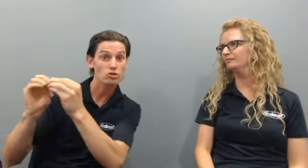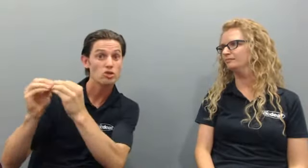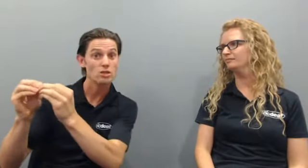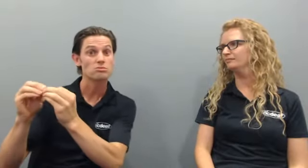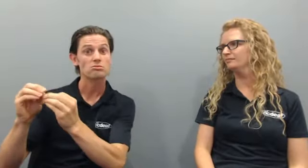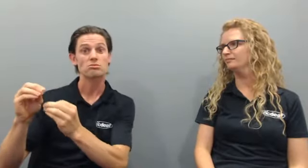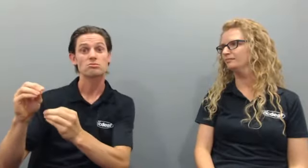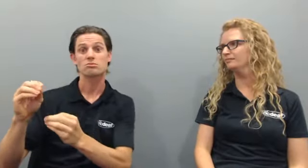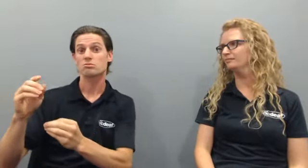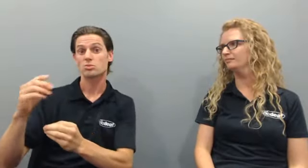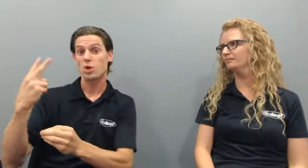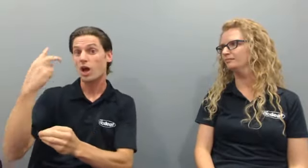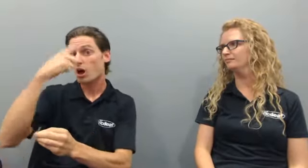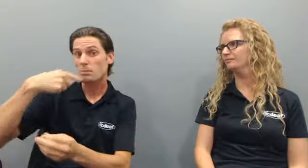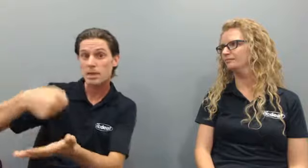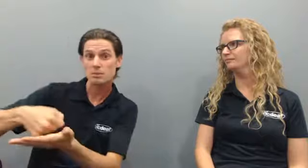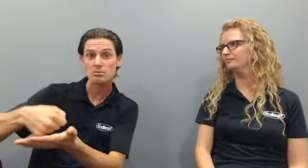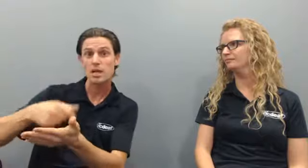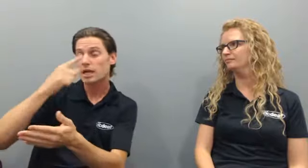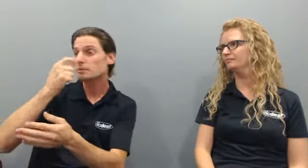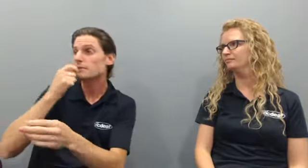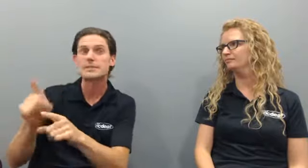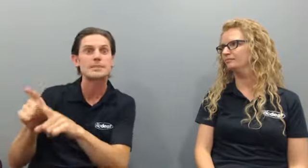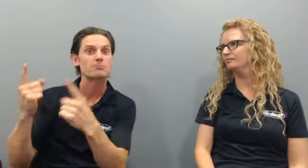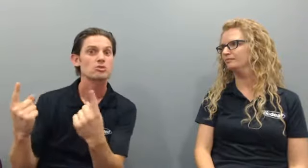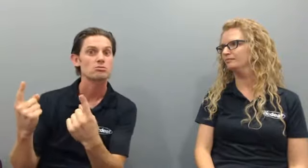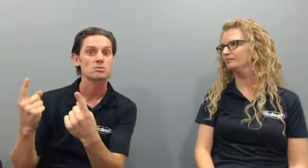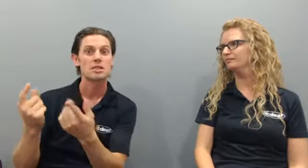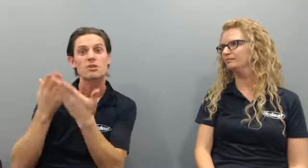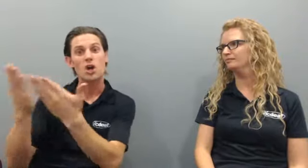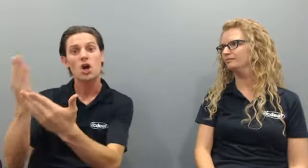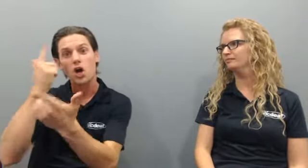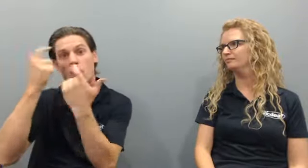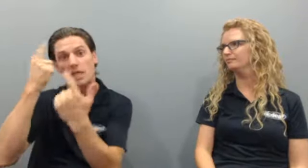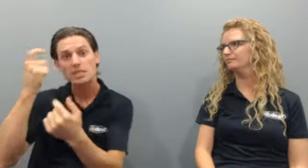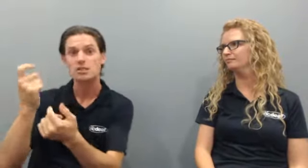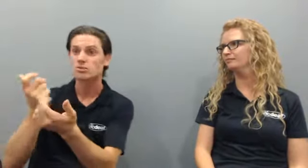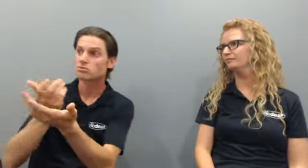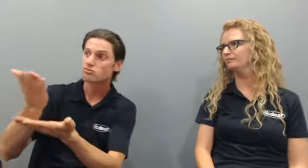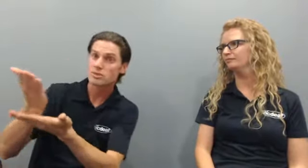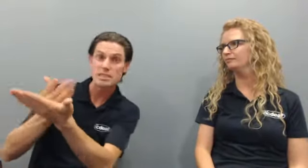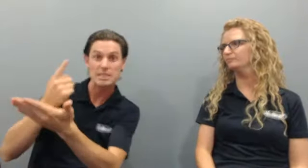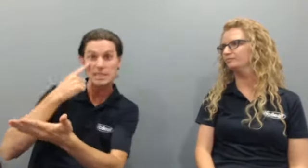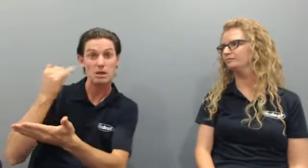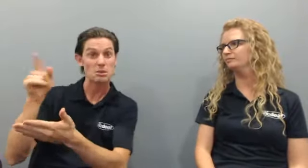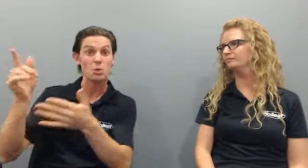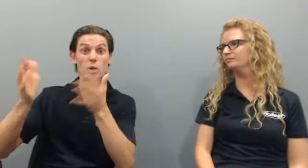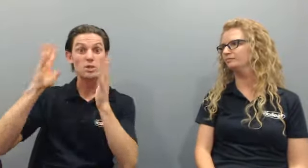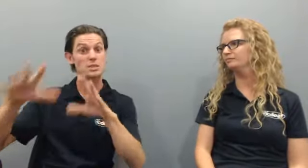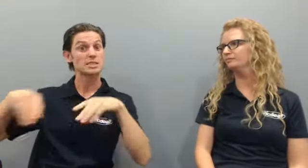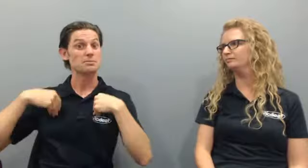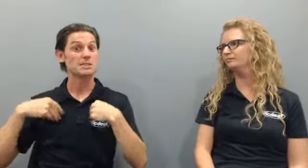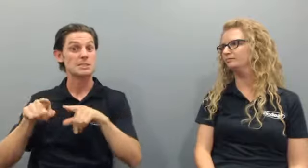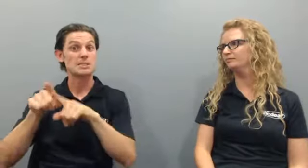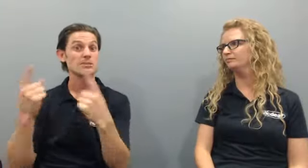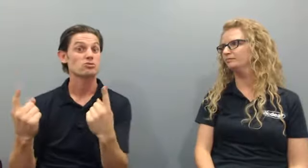you can perhaps negotiate to have a different minimum rate? You can have those conversations and see if the